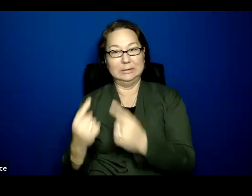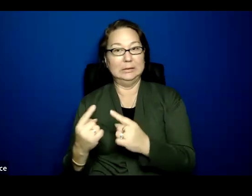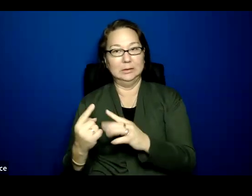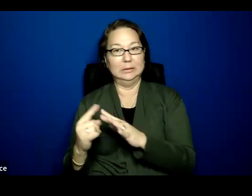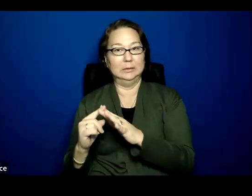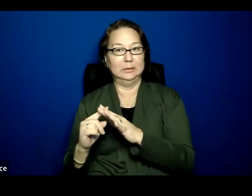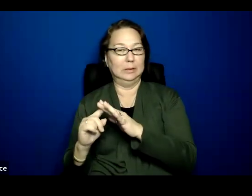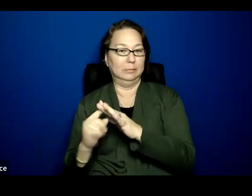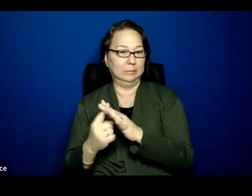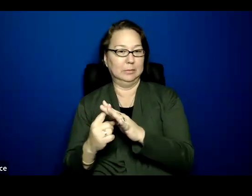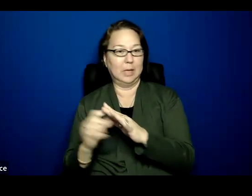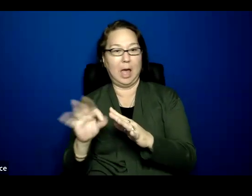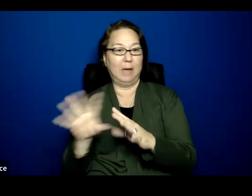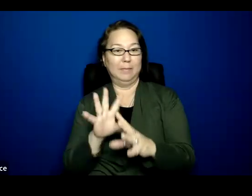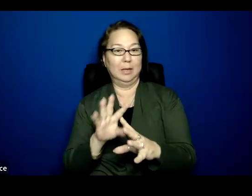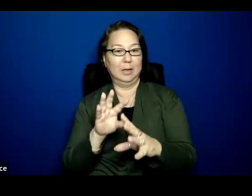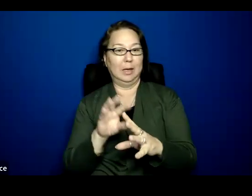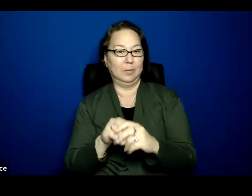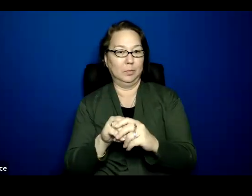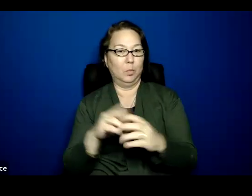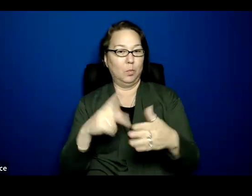inclusion program into these